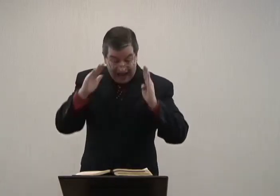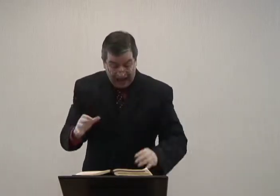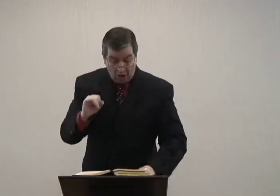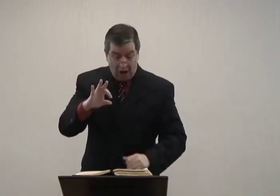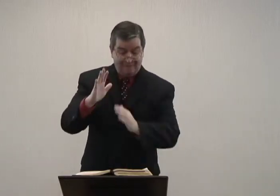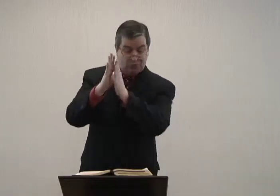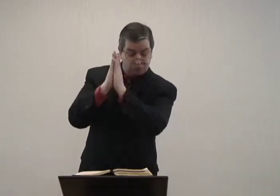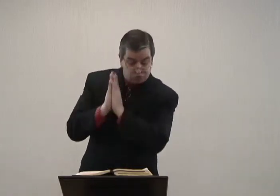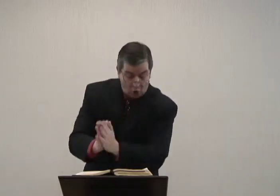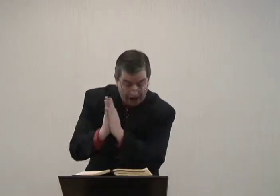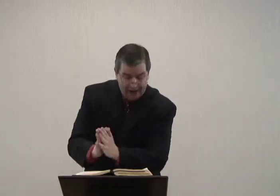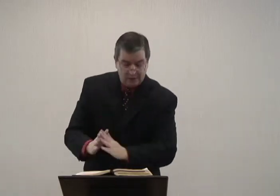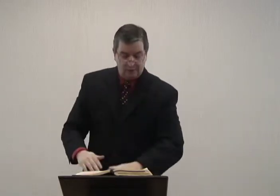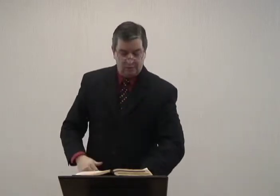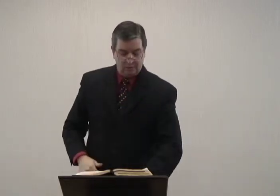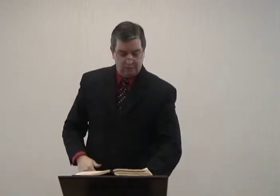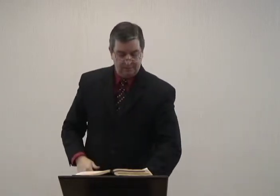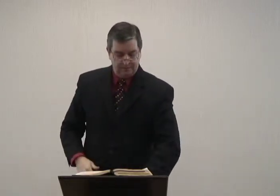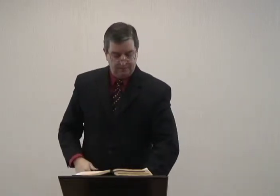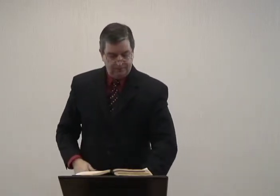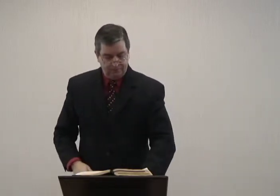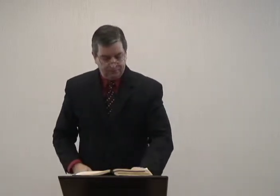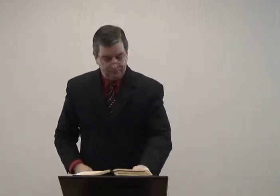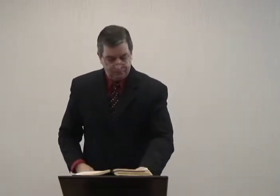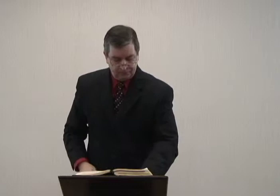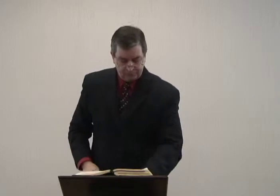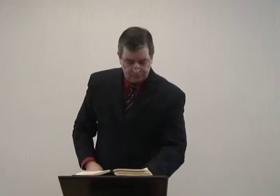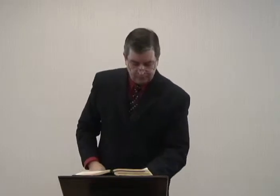How I've prayed. this is my house.